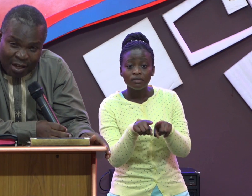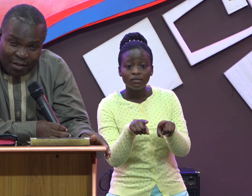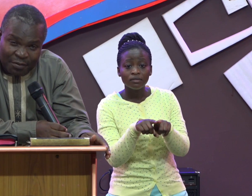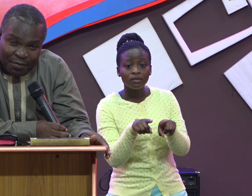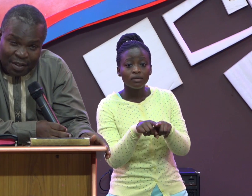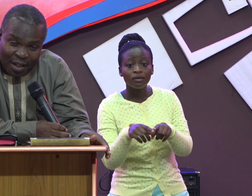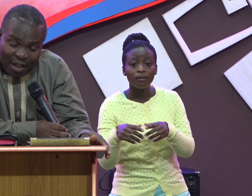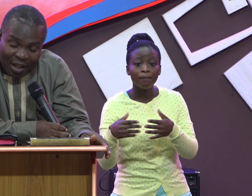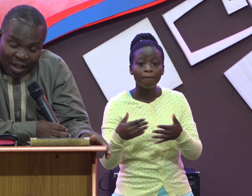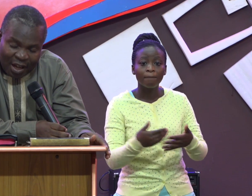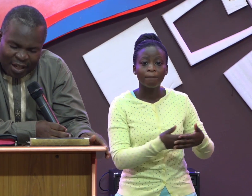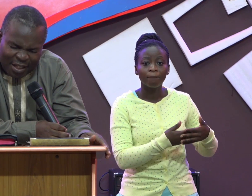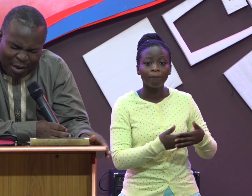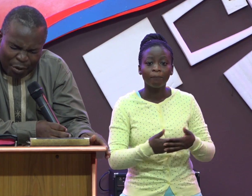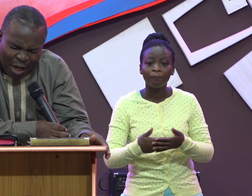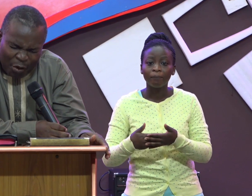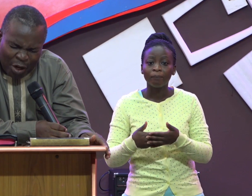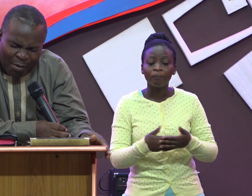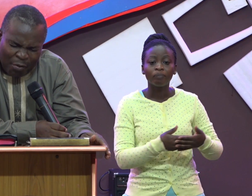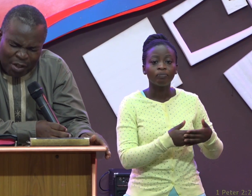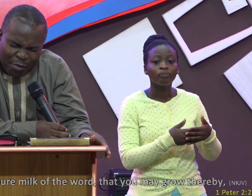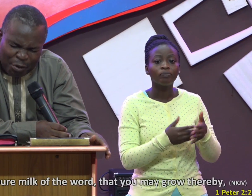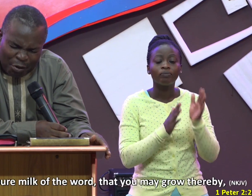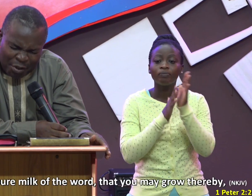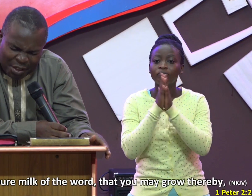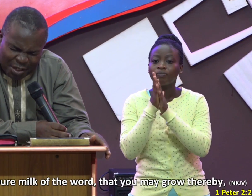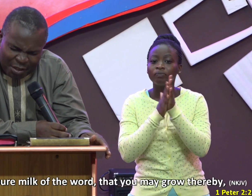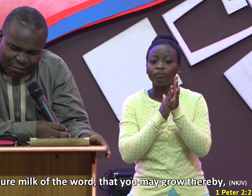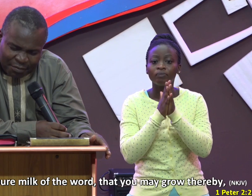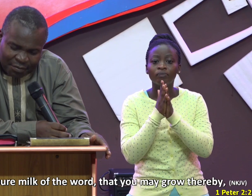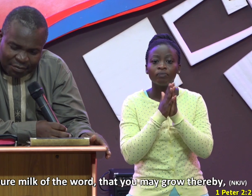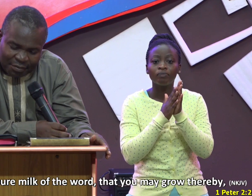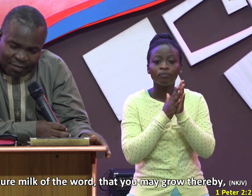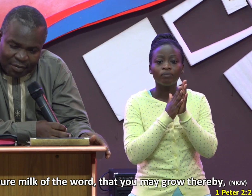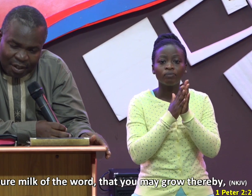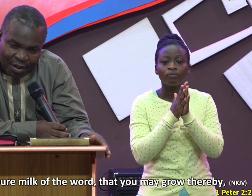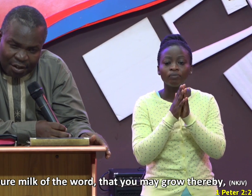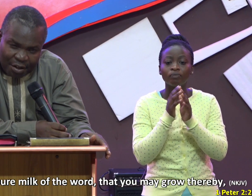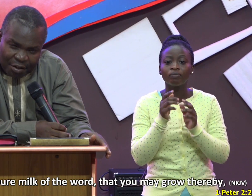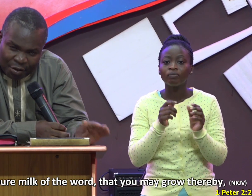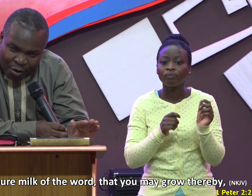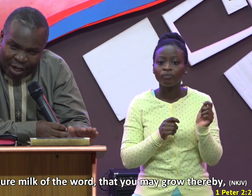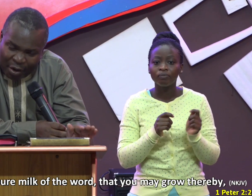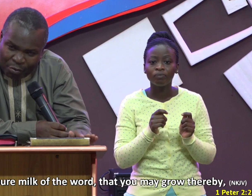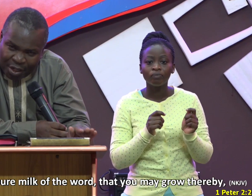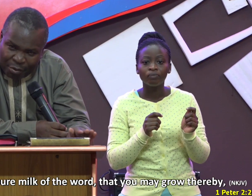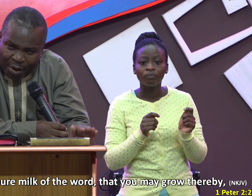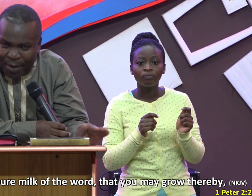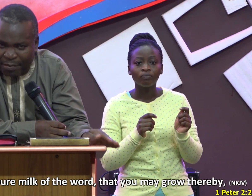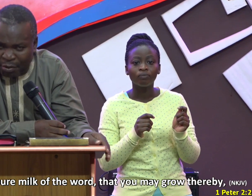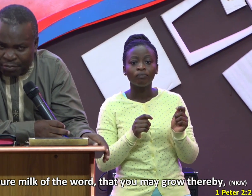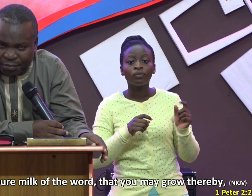babes, desire so much for the milk of the Word, that it may grow you in the salvation.